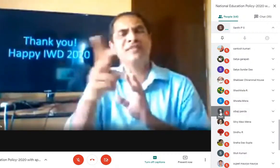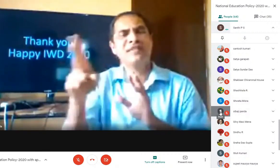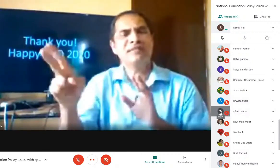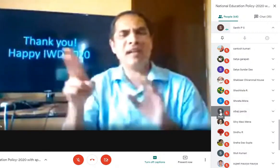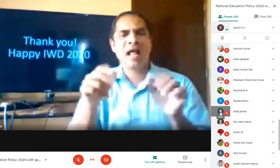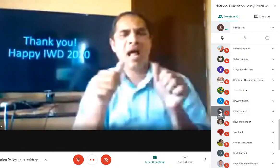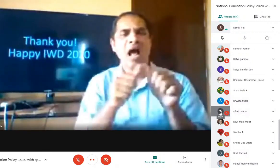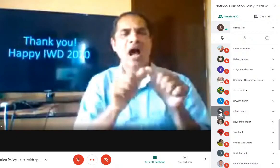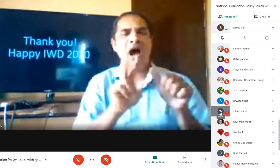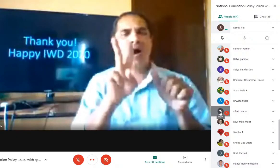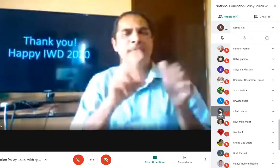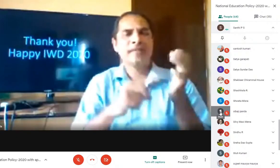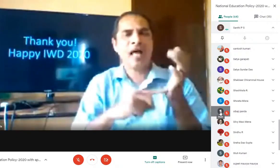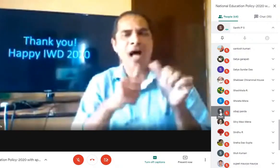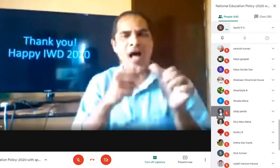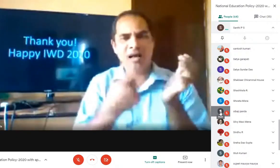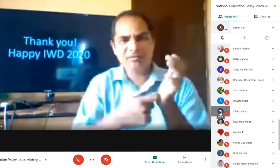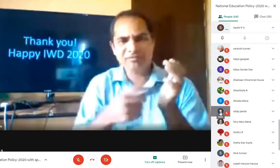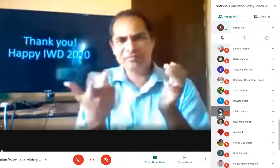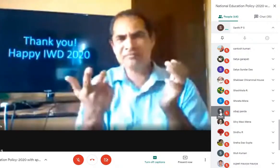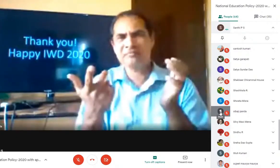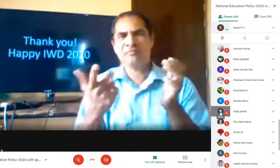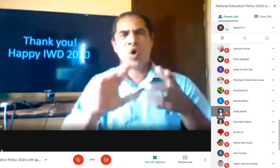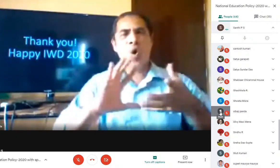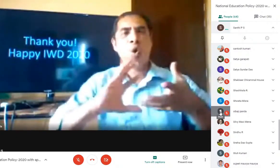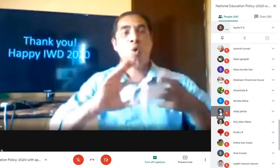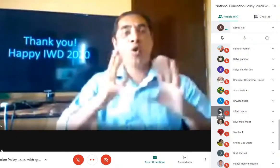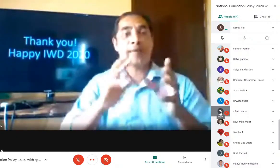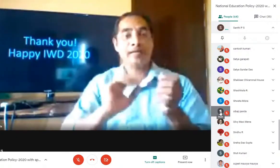So regarding the sign language interpretation, it's developing.